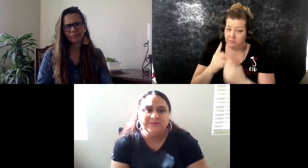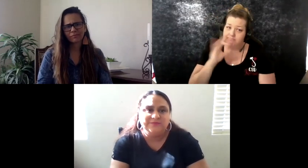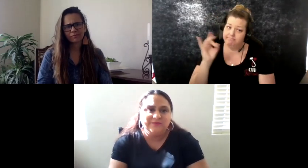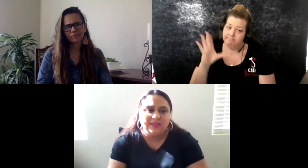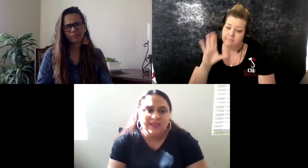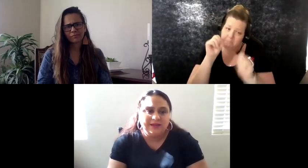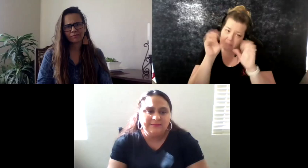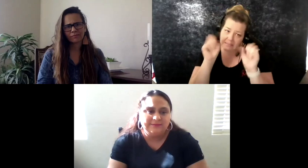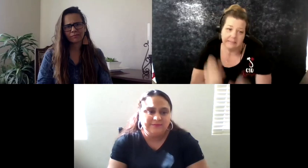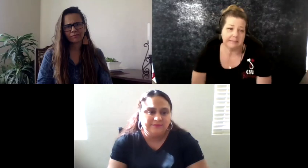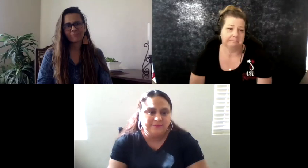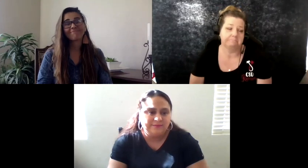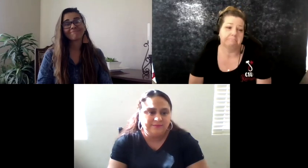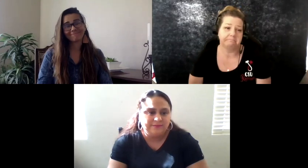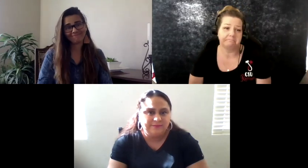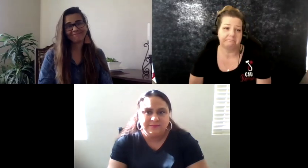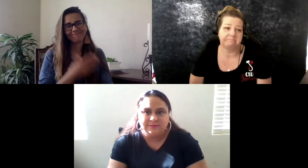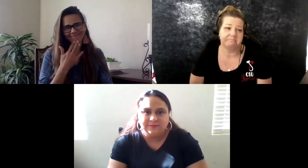amazing.